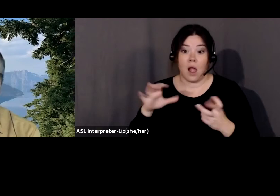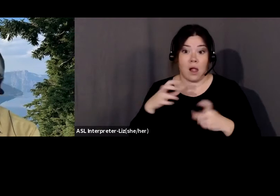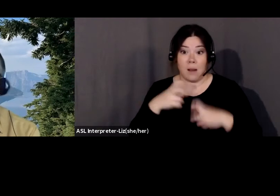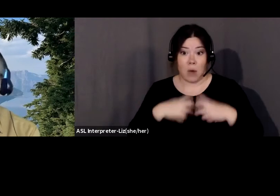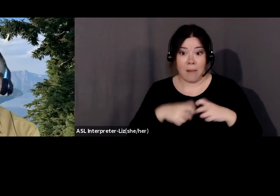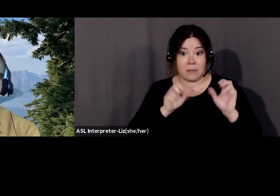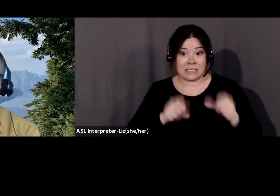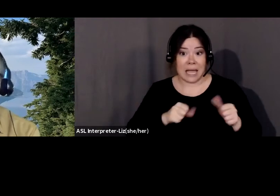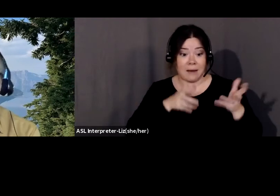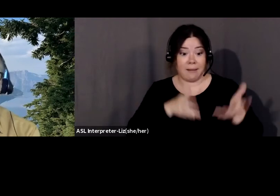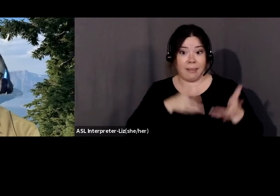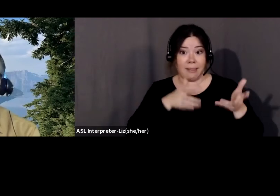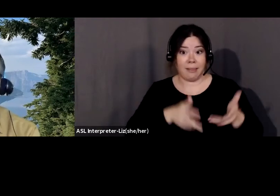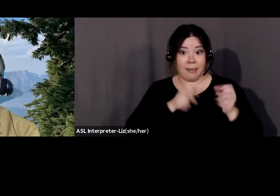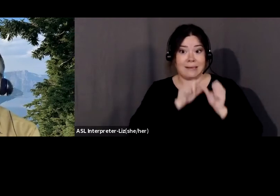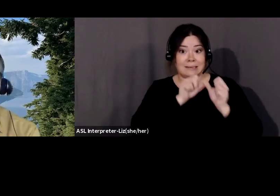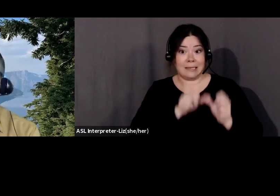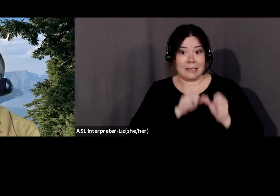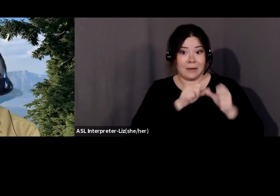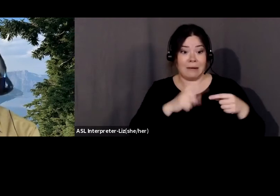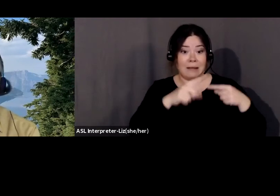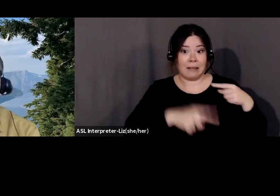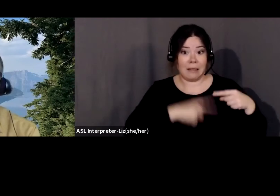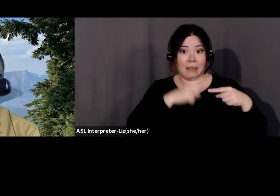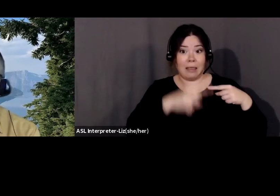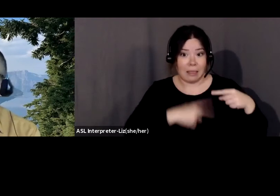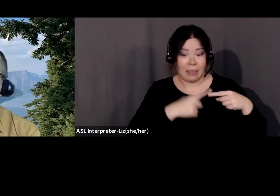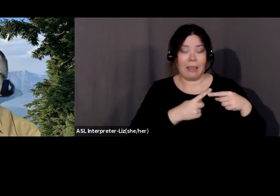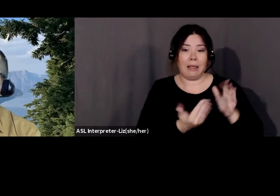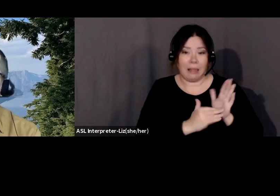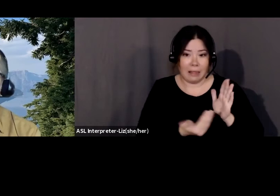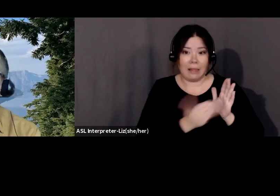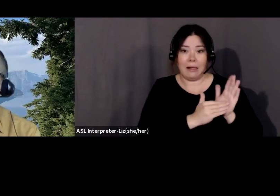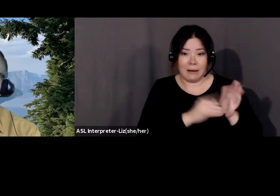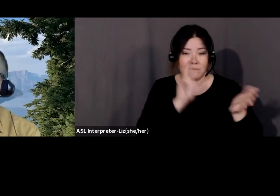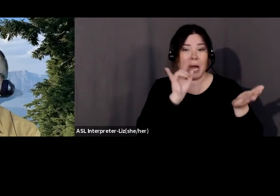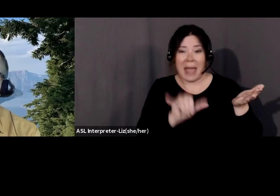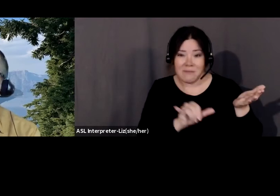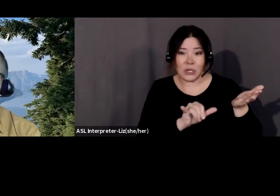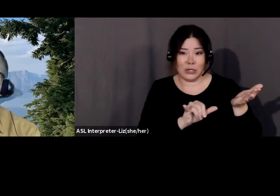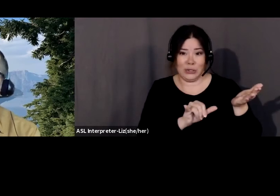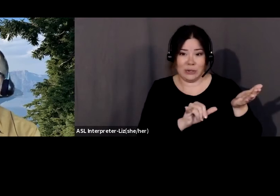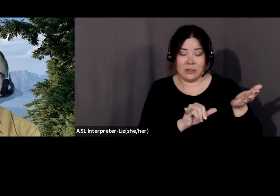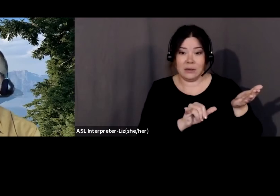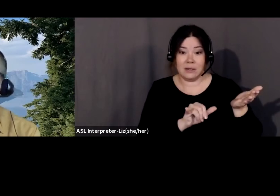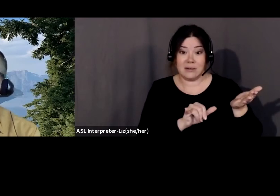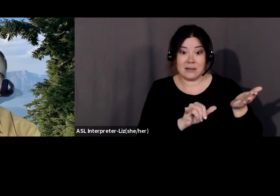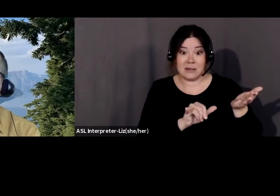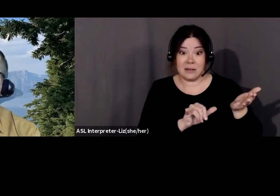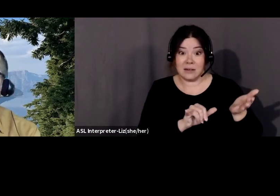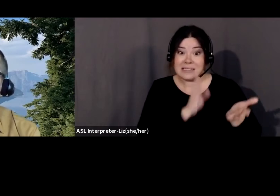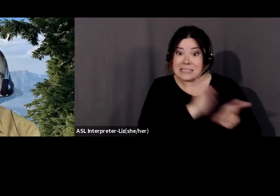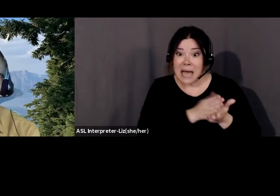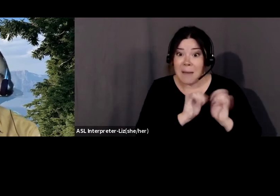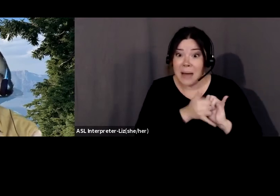and cycle and cycle and cycle forever. The only way to stop that is to get at